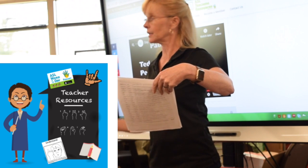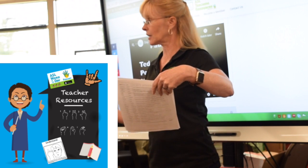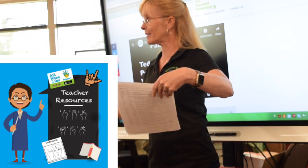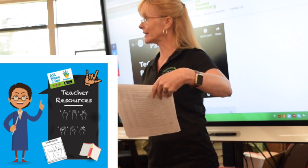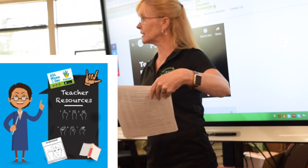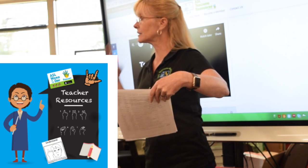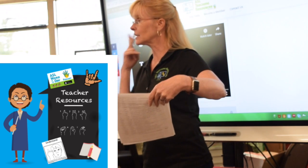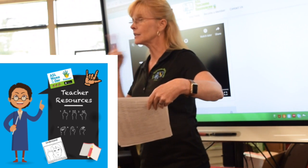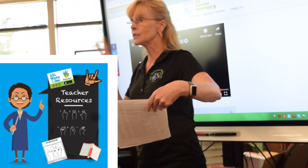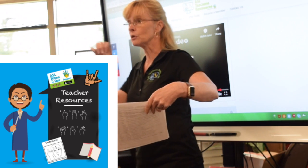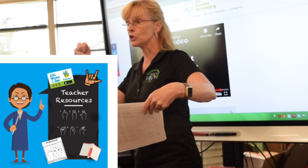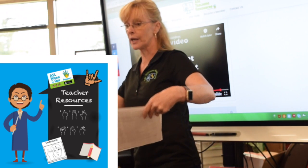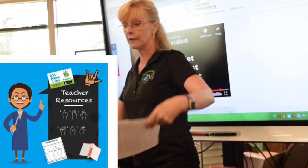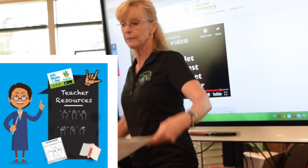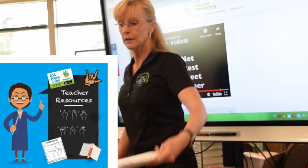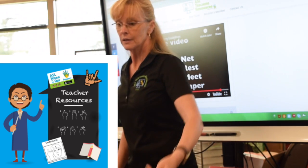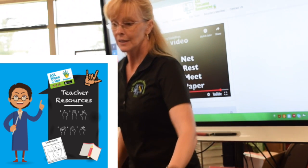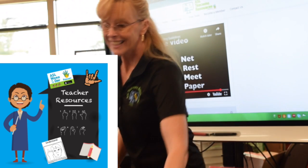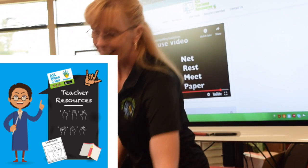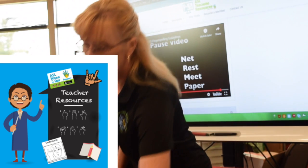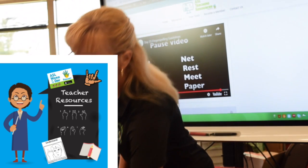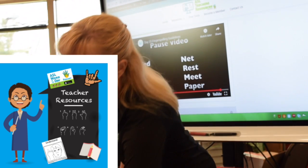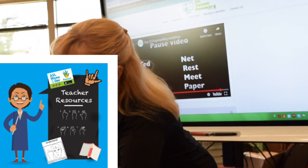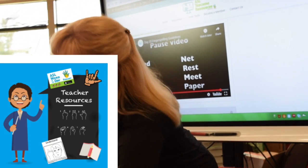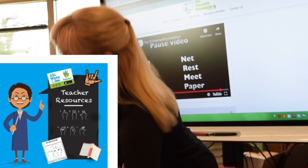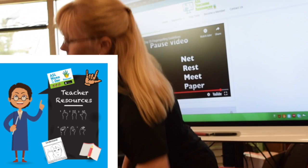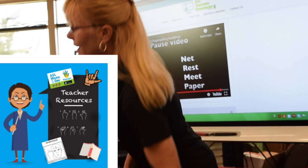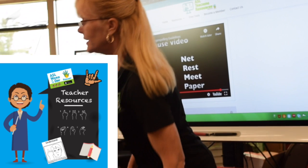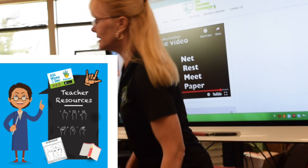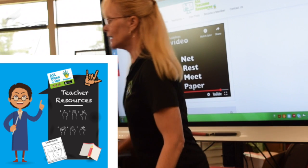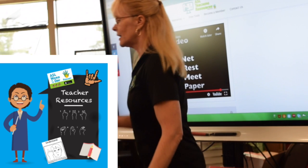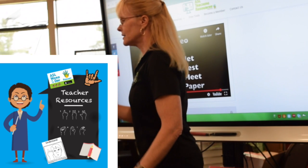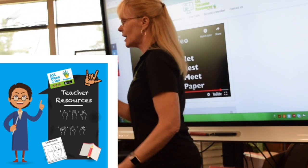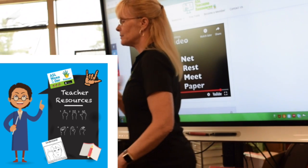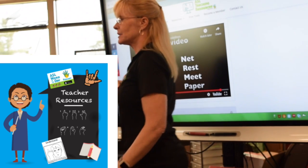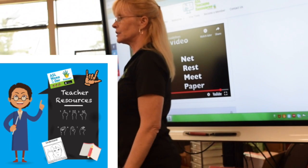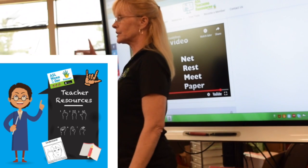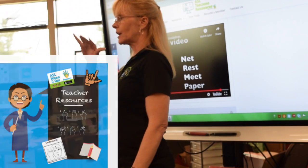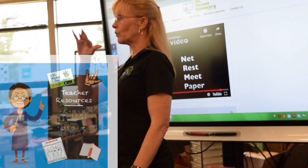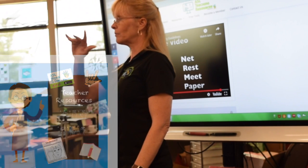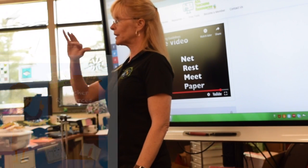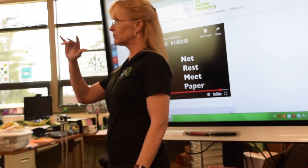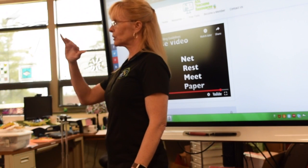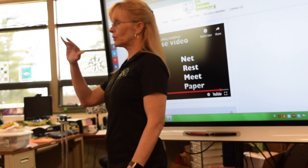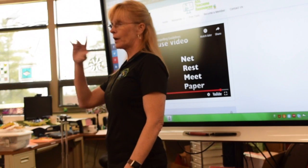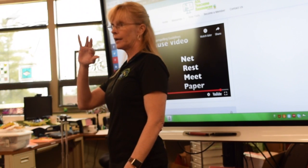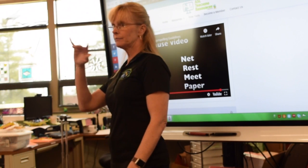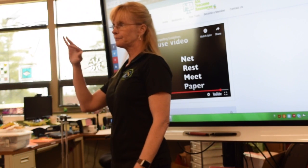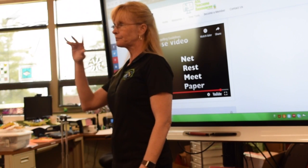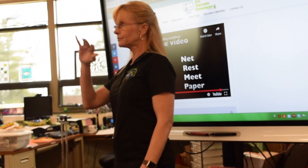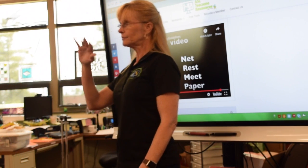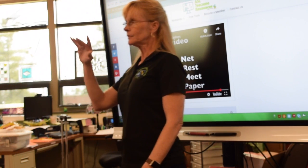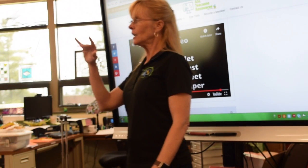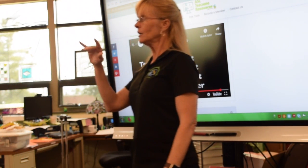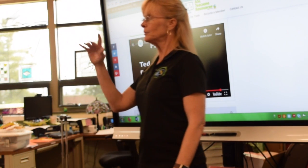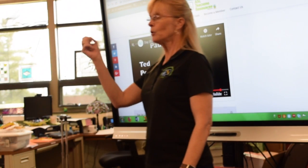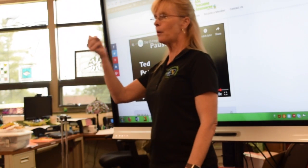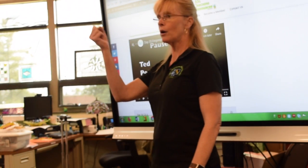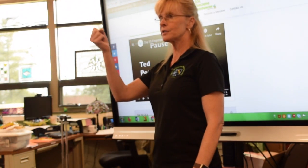come back the next day and see what you got. Now, when you're finger spelling, a lot of times it looks like one big blur, right? No pauses